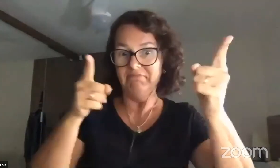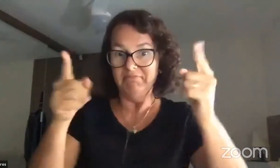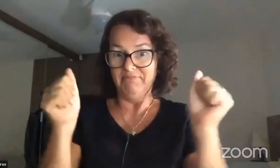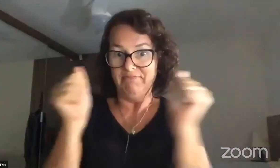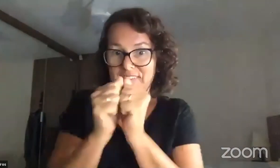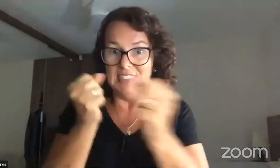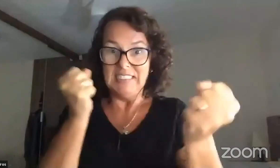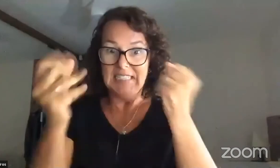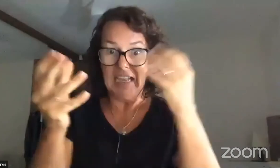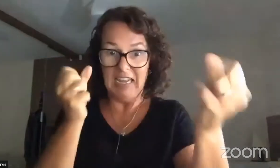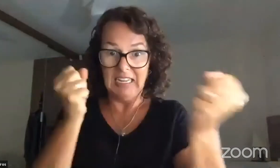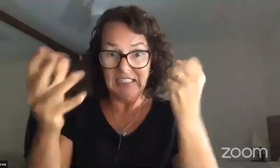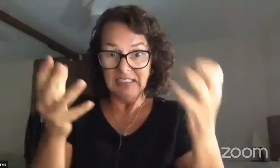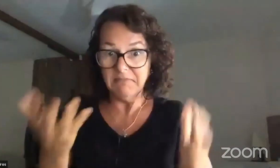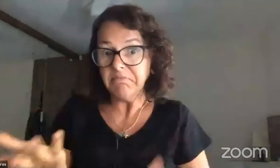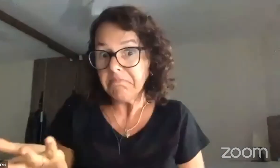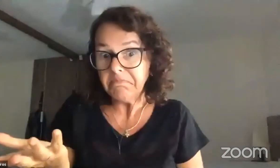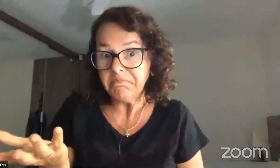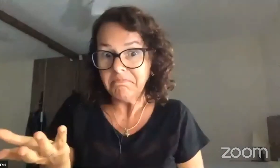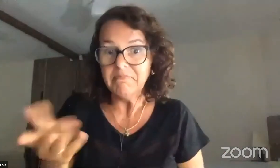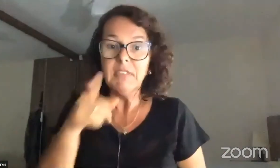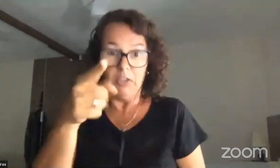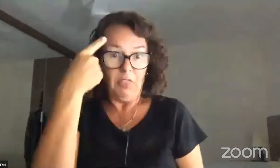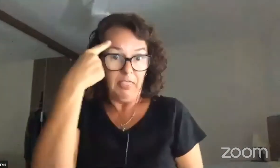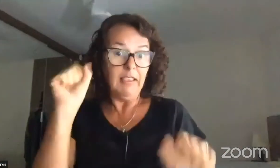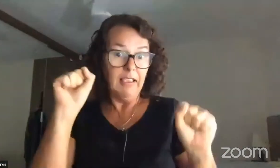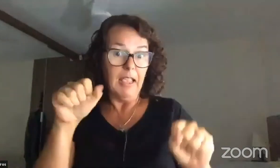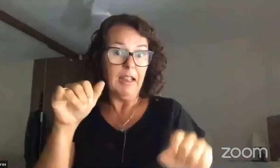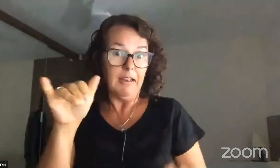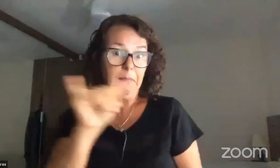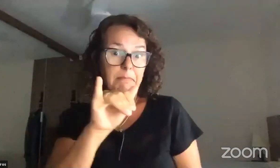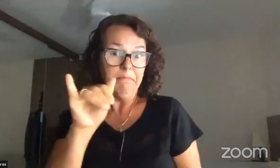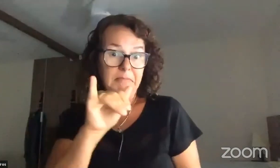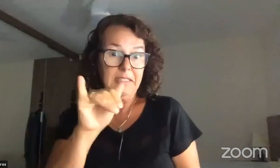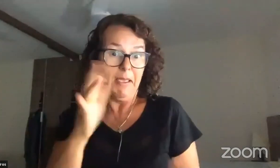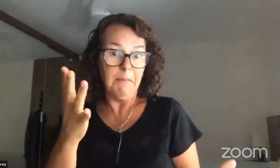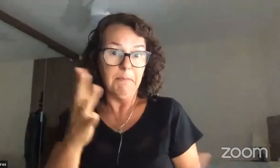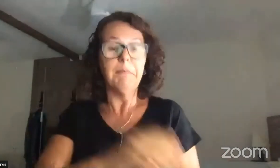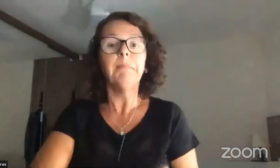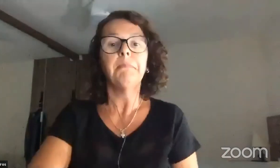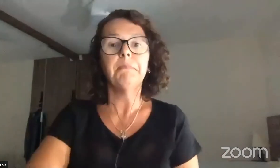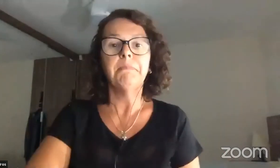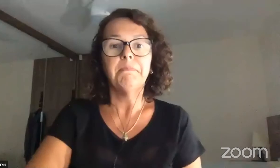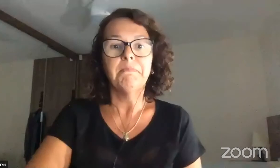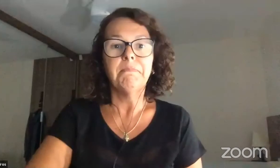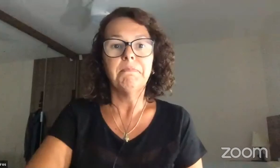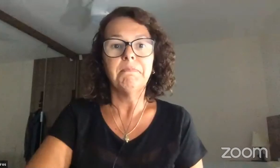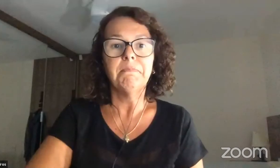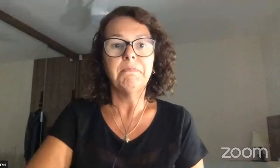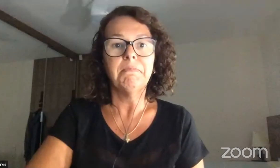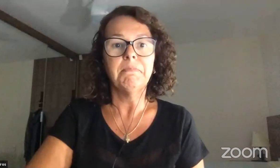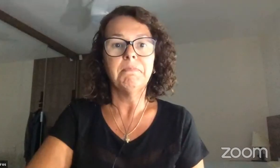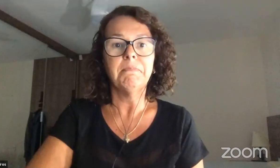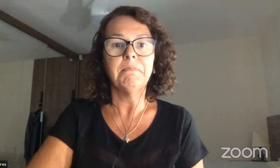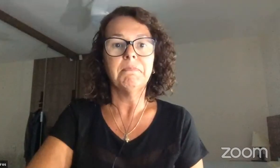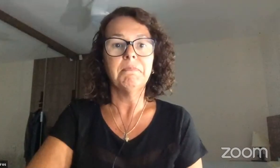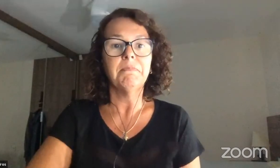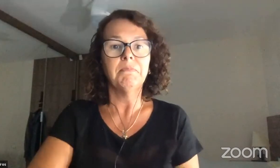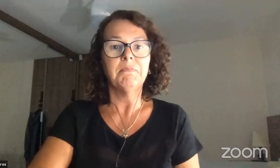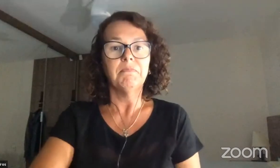in that he says gesture with spoken word is more powerful? And do you agree or not, and